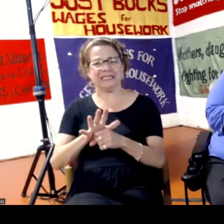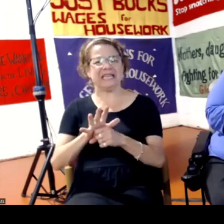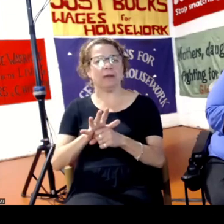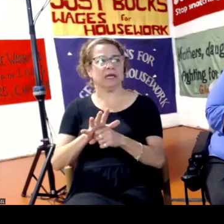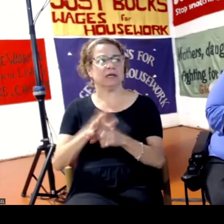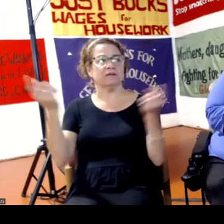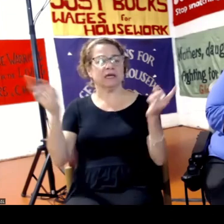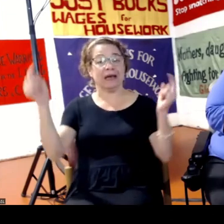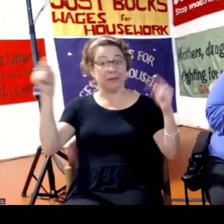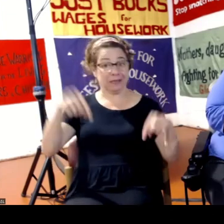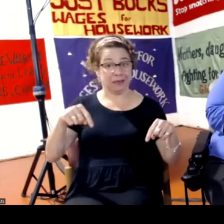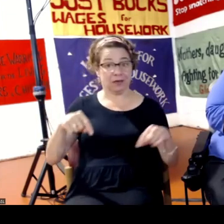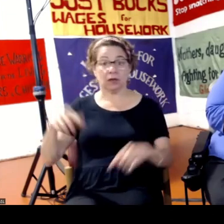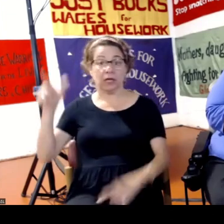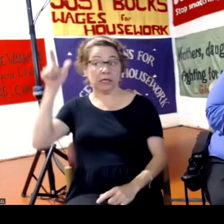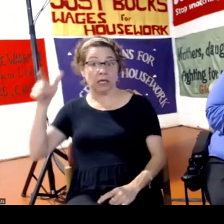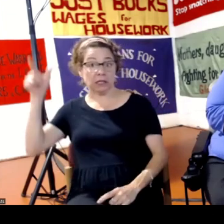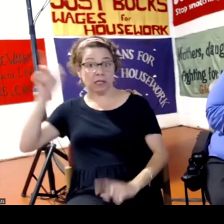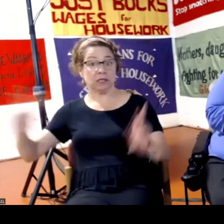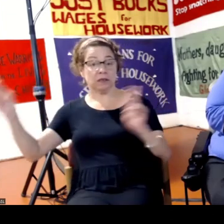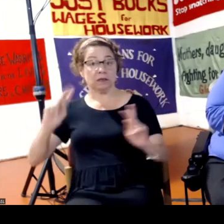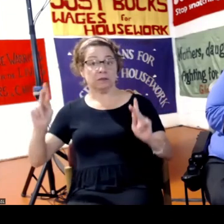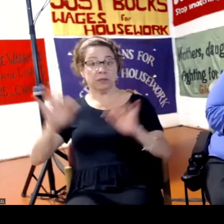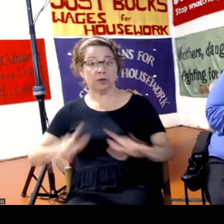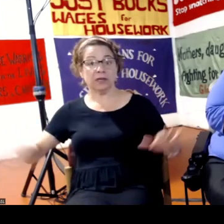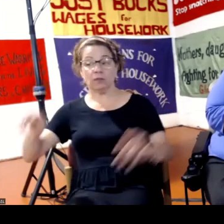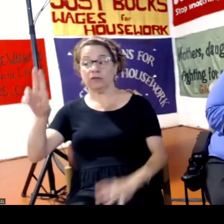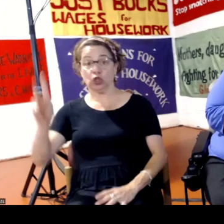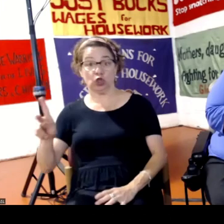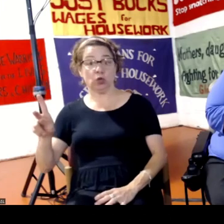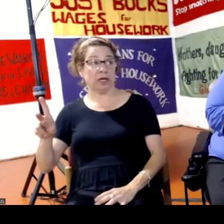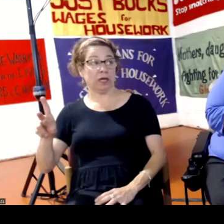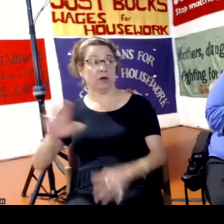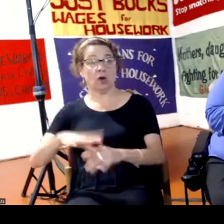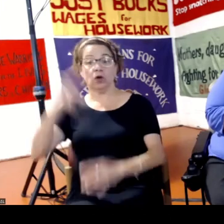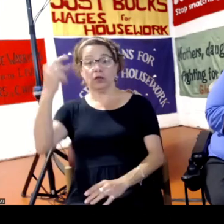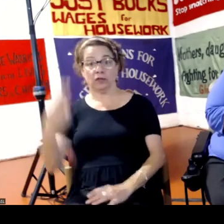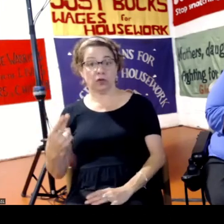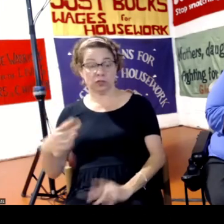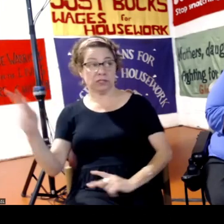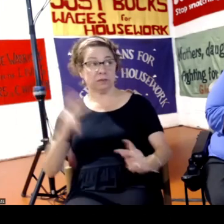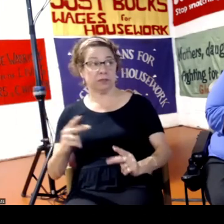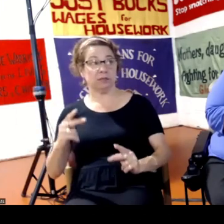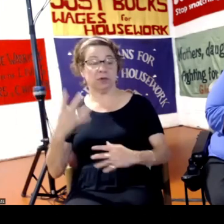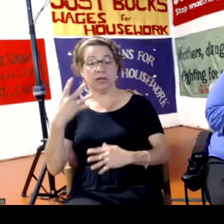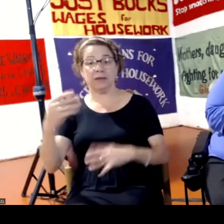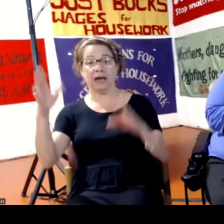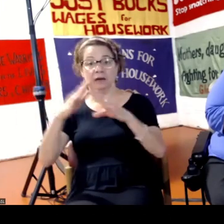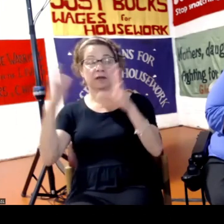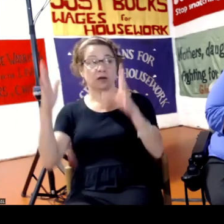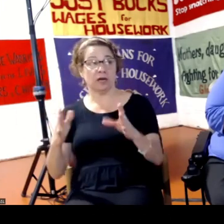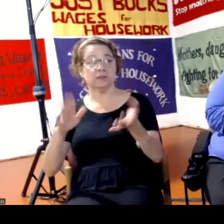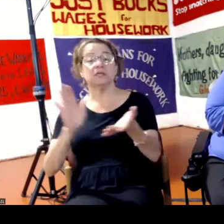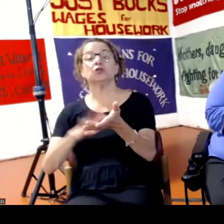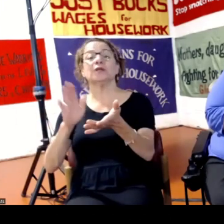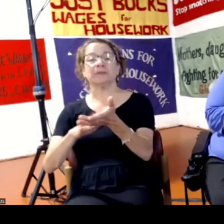here, but in England, people came out all over the UK, I think, on a Thursday, came out of their homes to